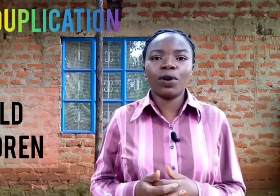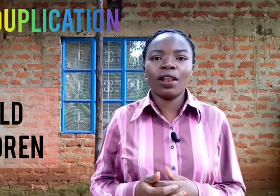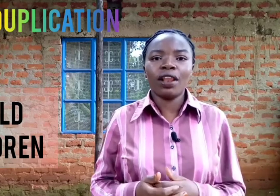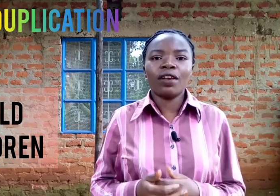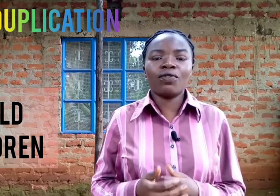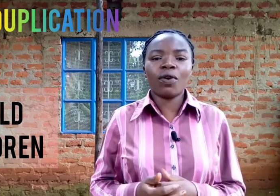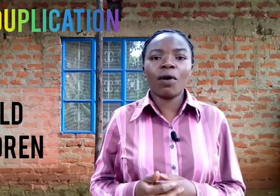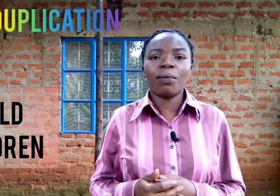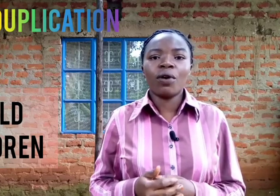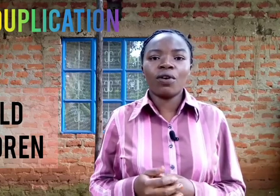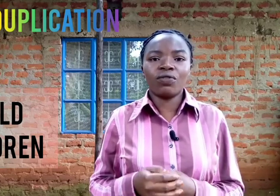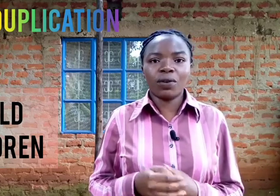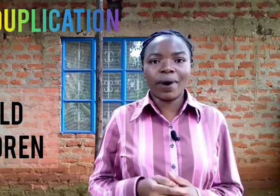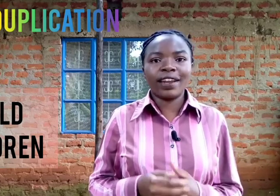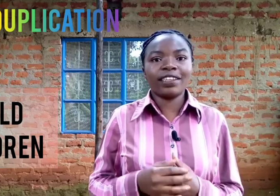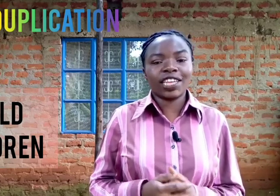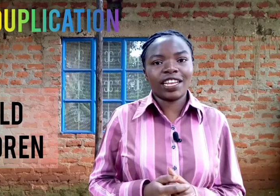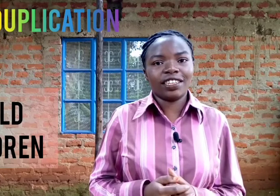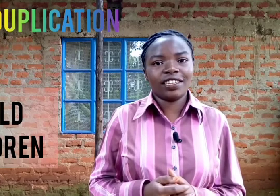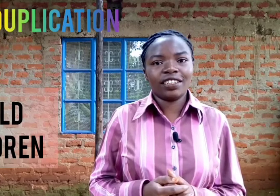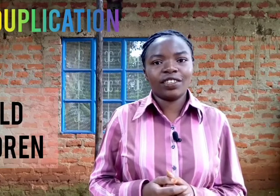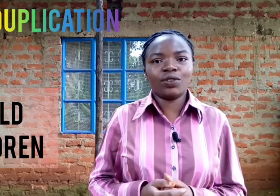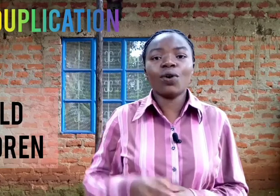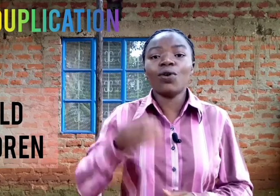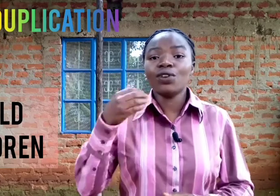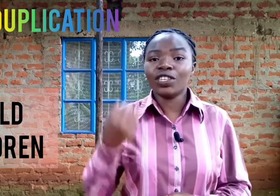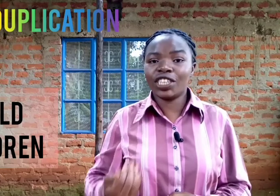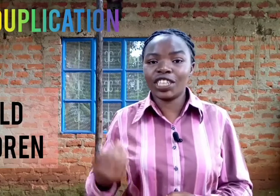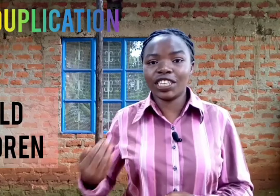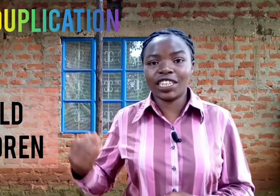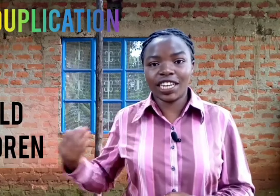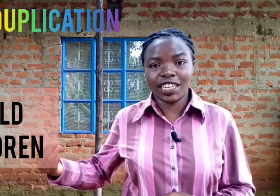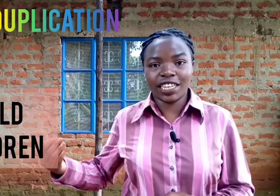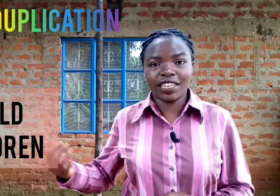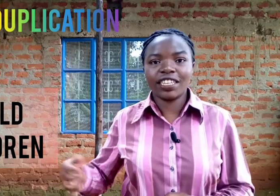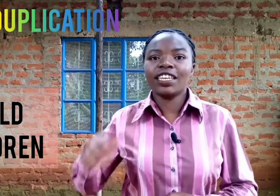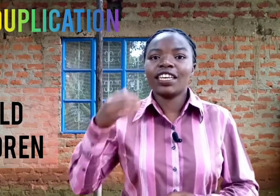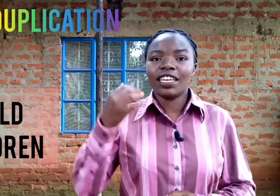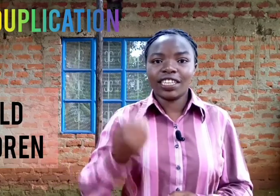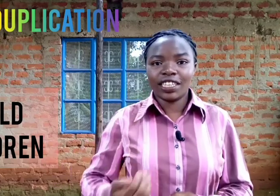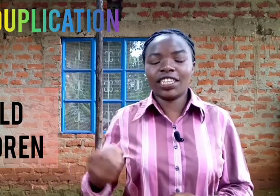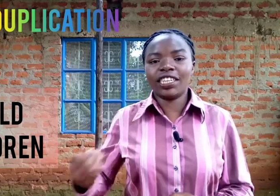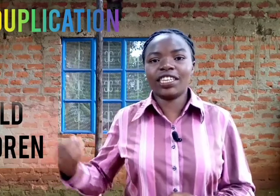form of the word child so children children children